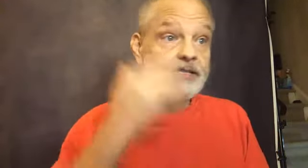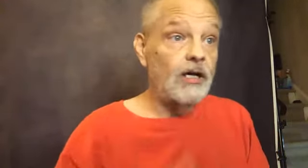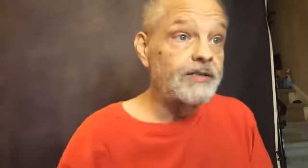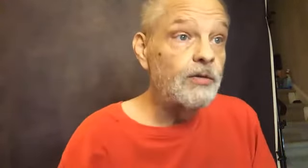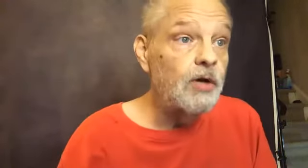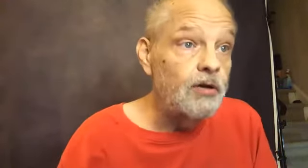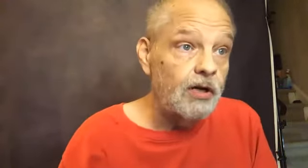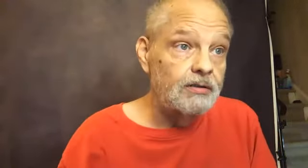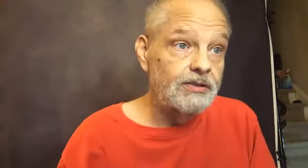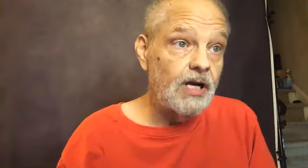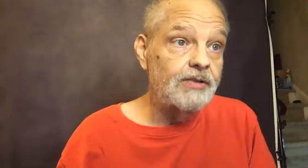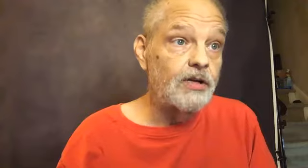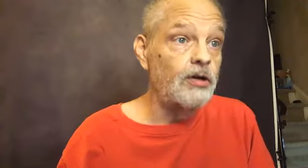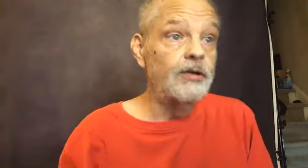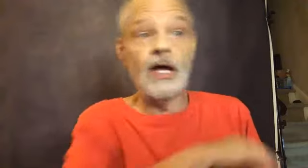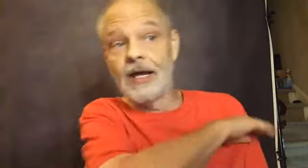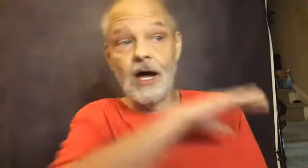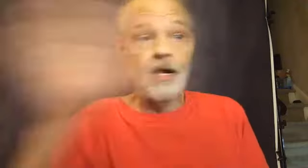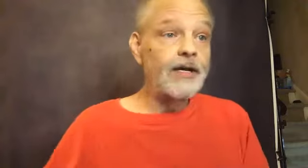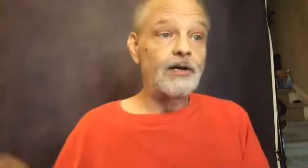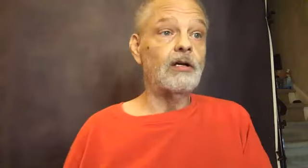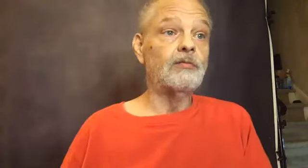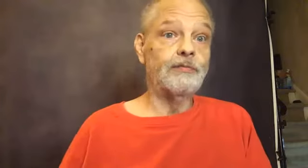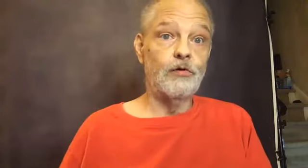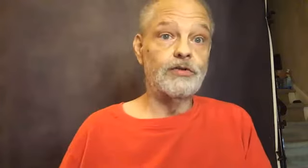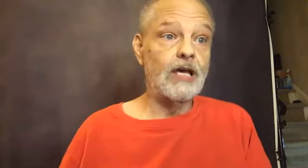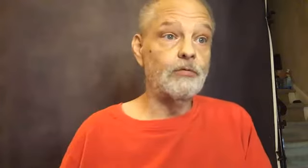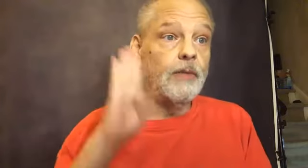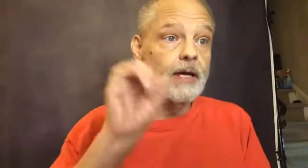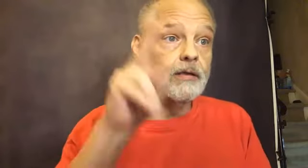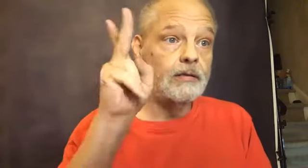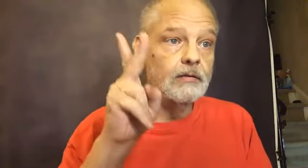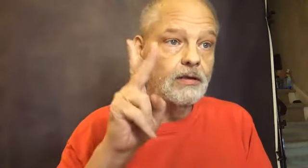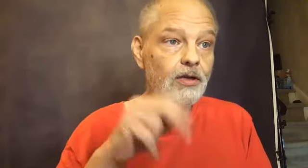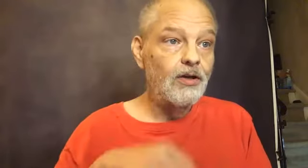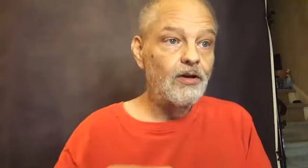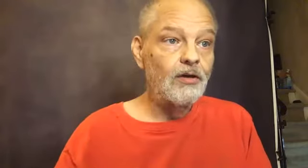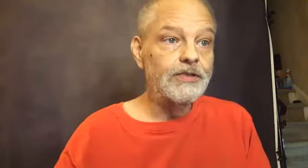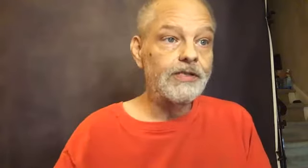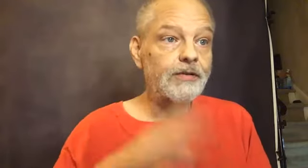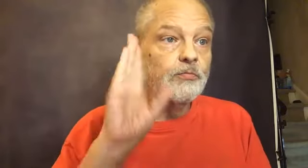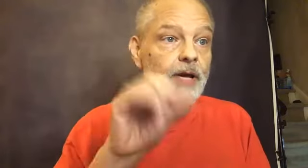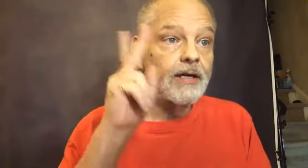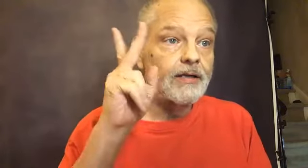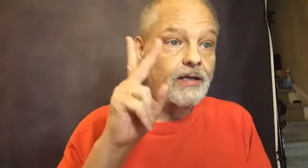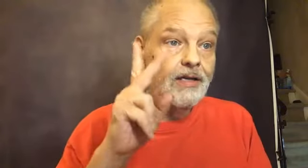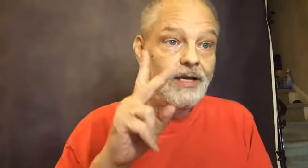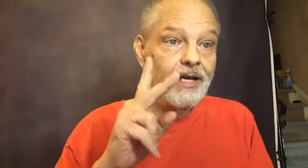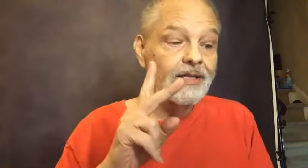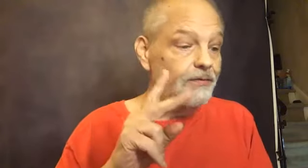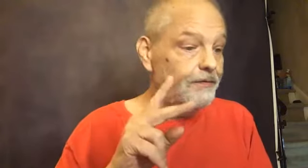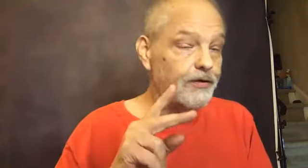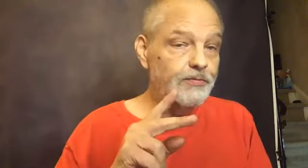ASL has some other signs that are not iconic at all. For example, bank. We just learned bank. It's a fingerspell